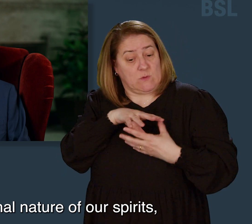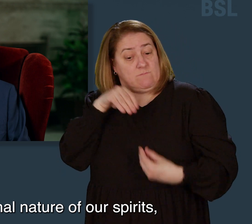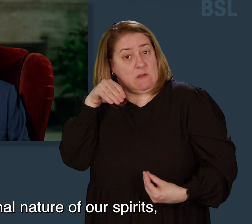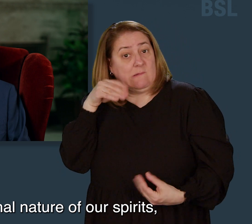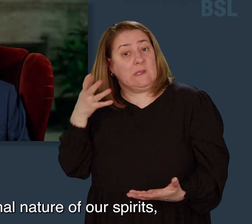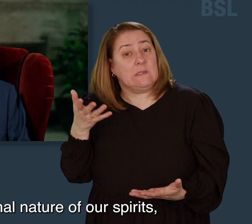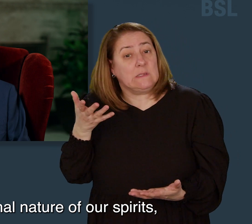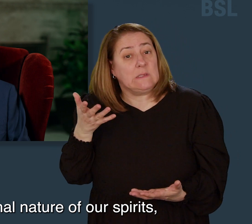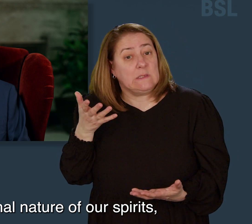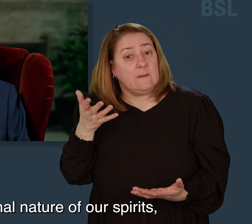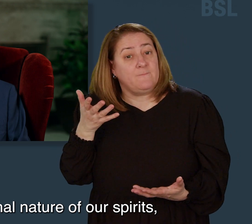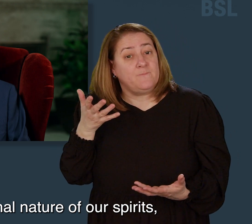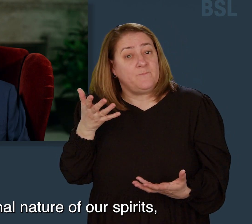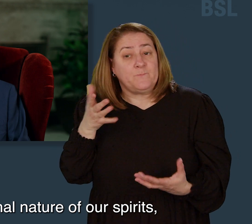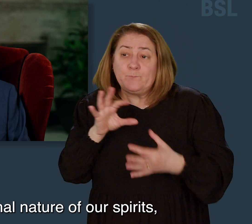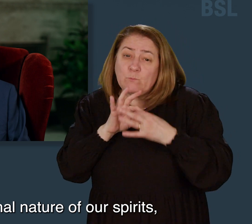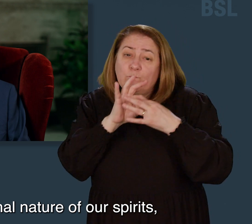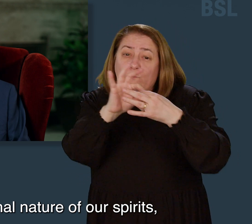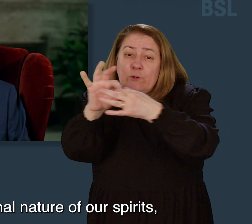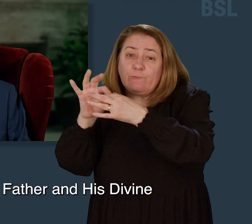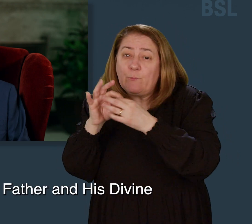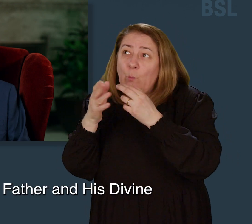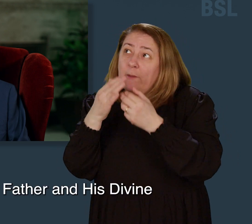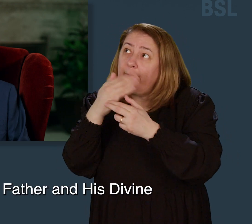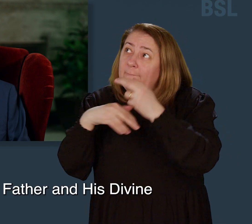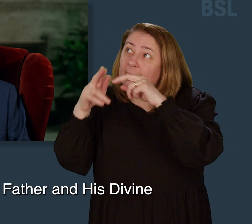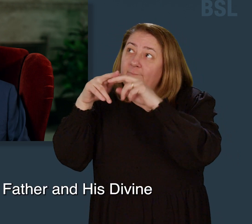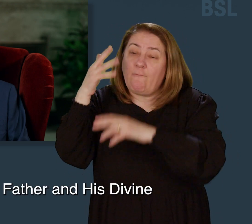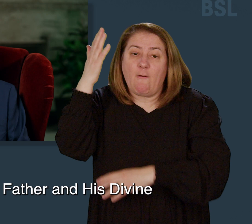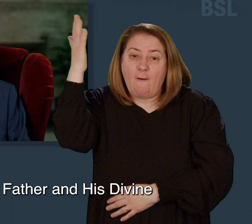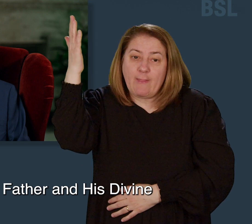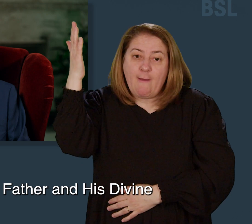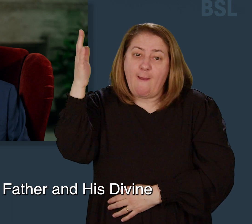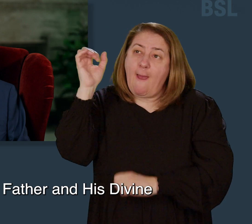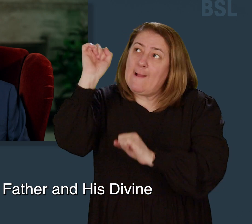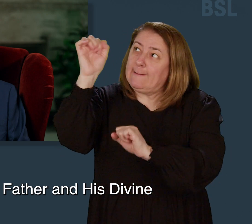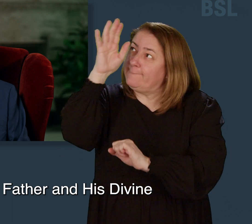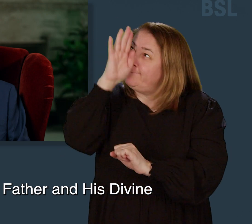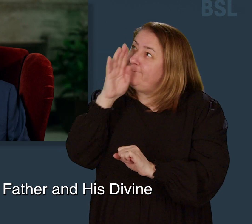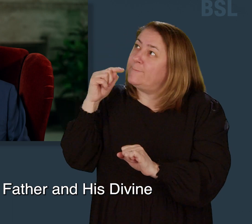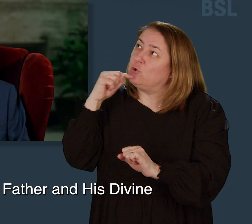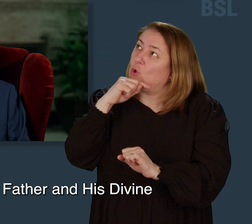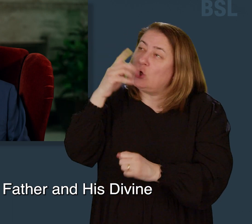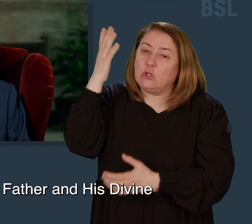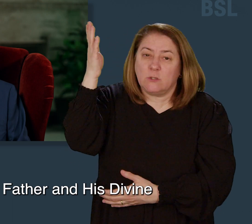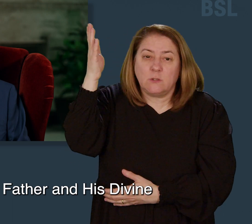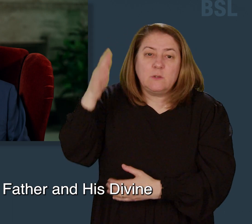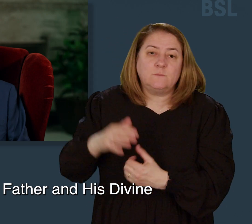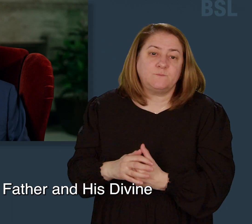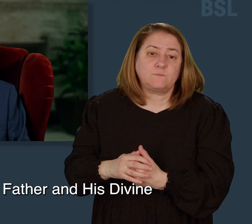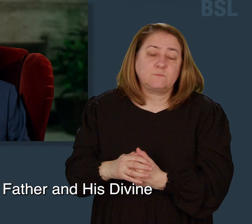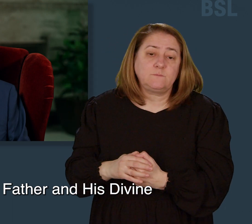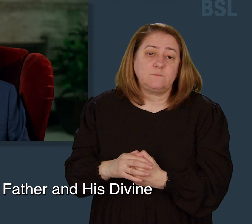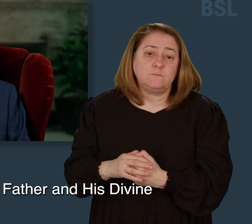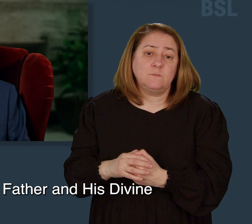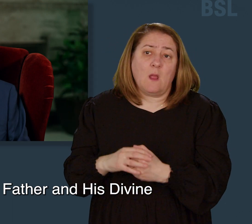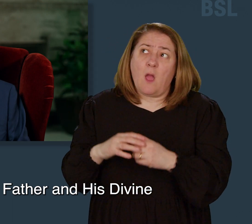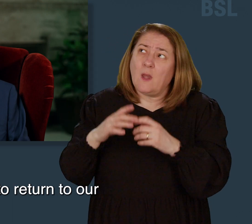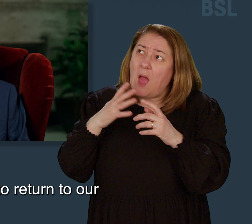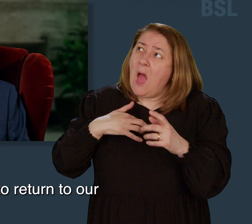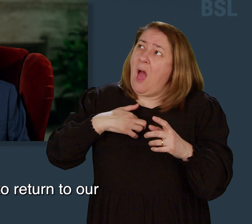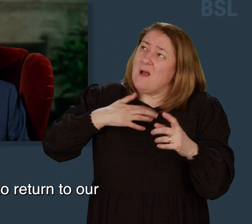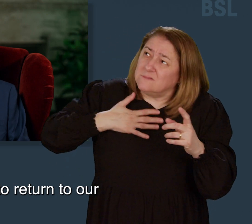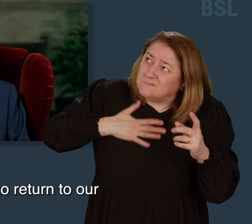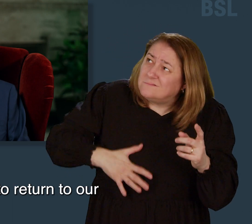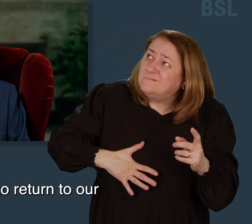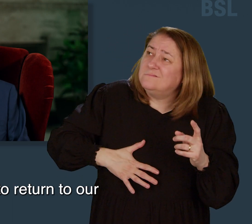nature of our spirits, our relationship with the Father and His divine Son, and